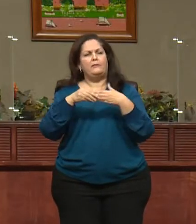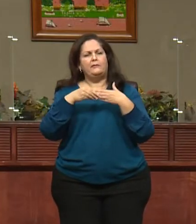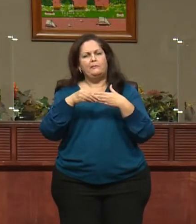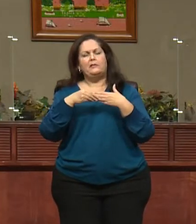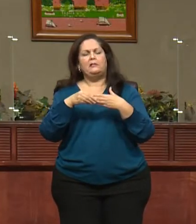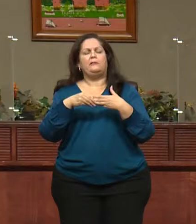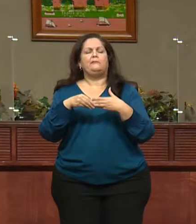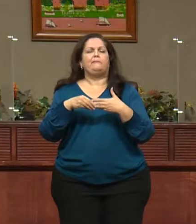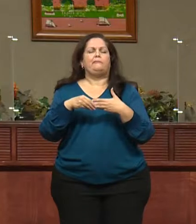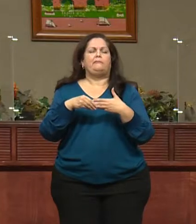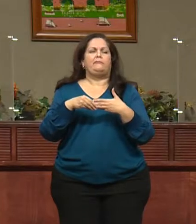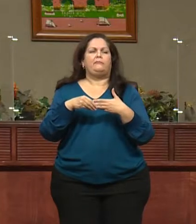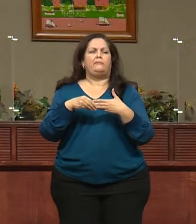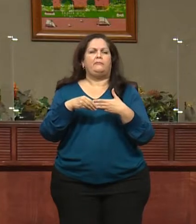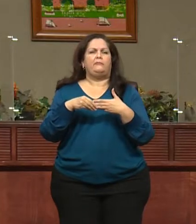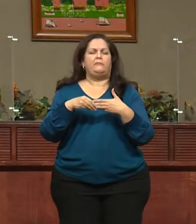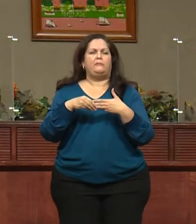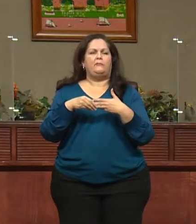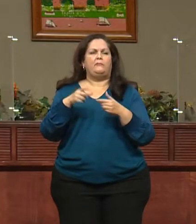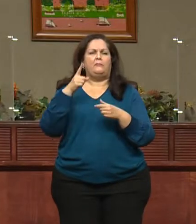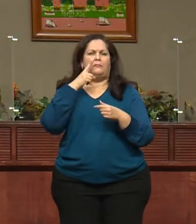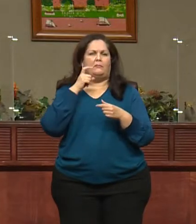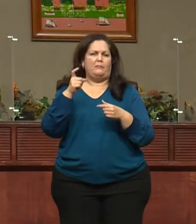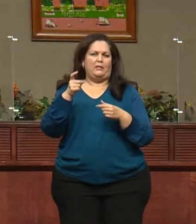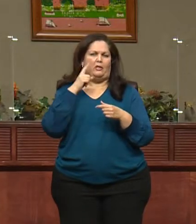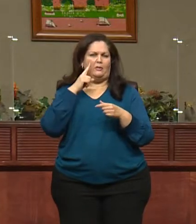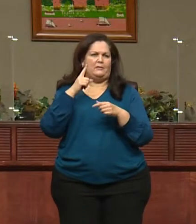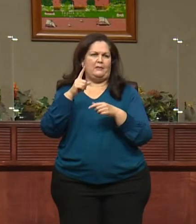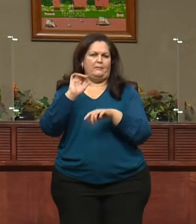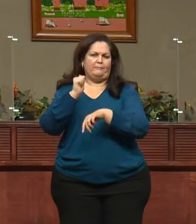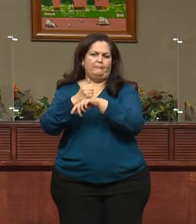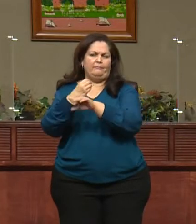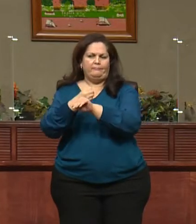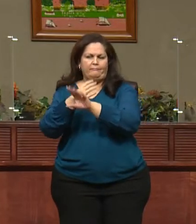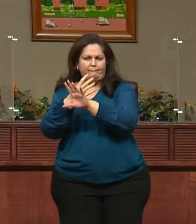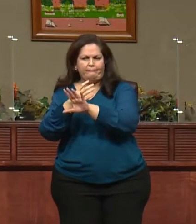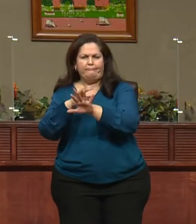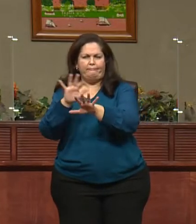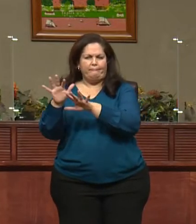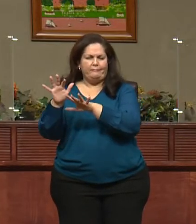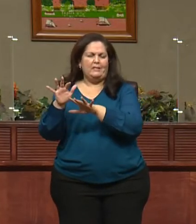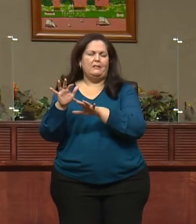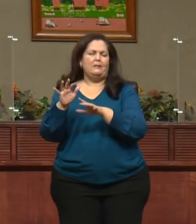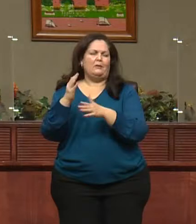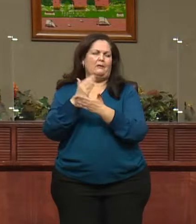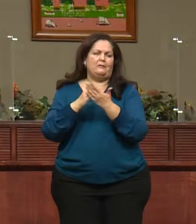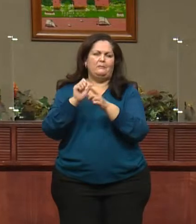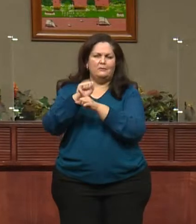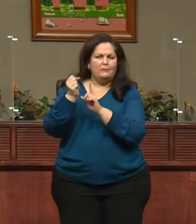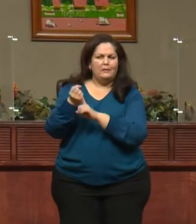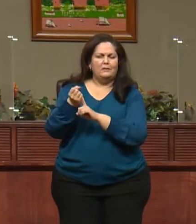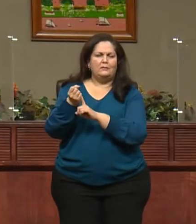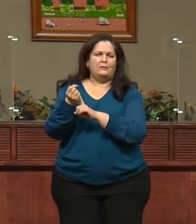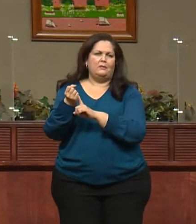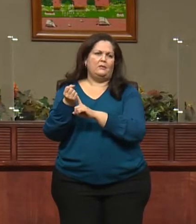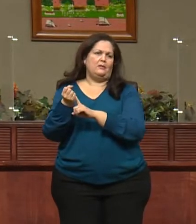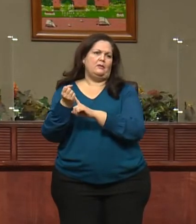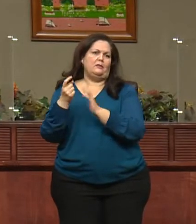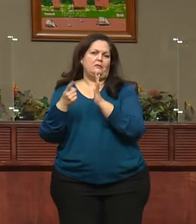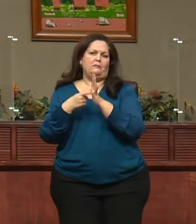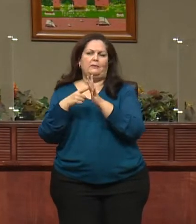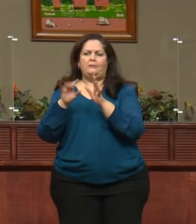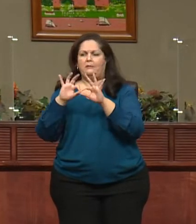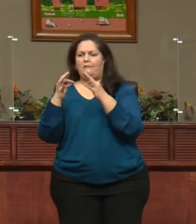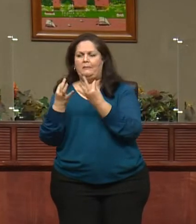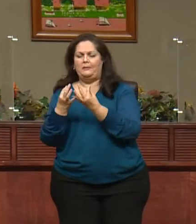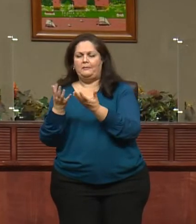in because they were on launch ed, on attendance. So you had some situations where families